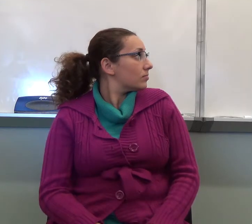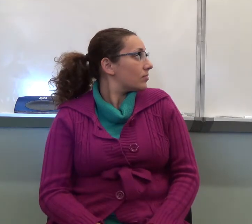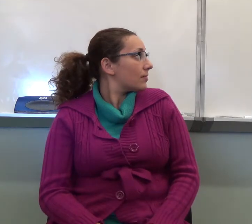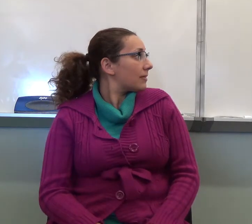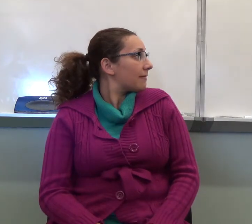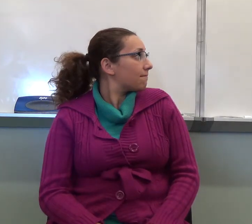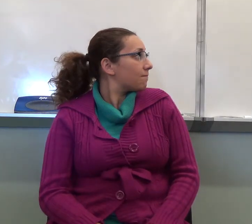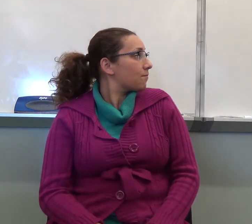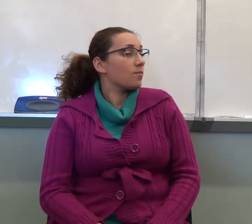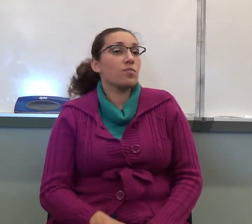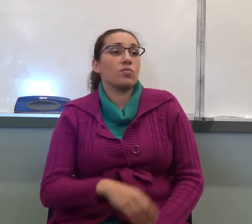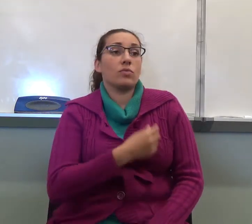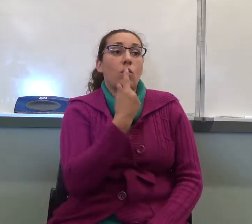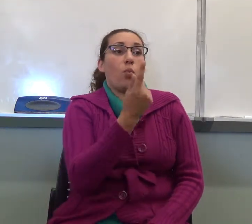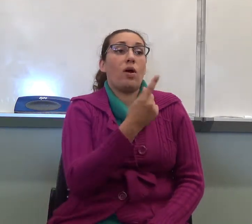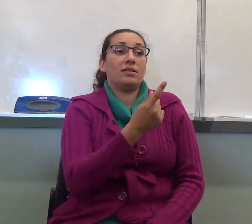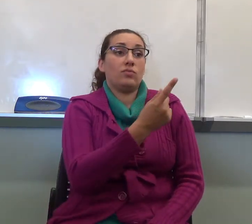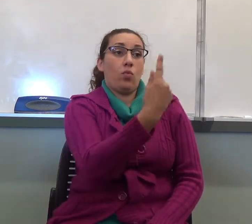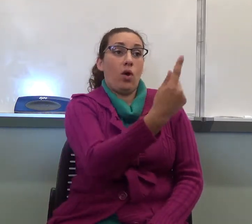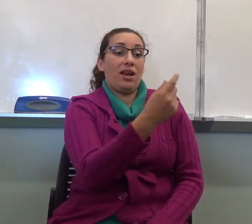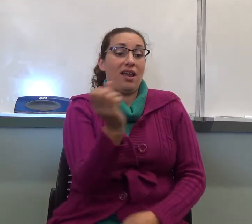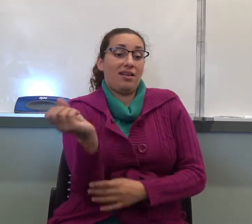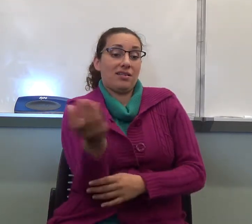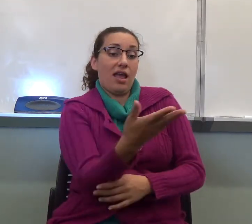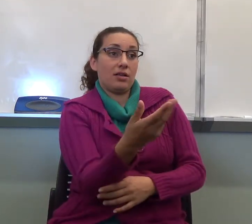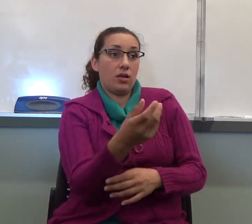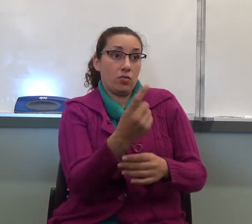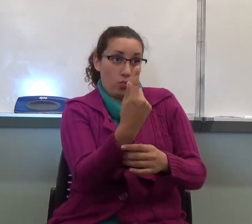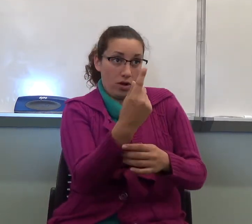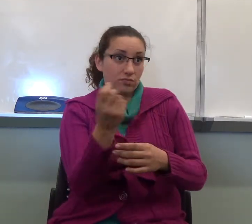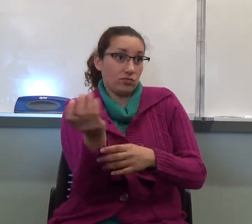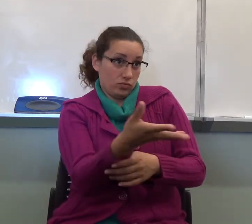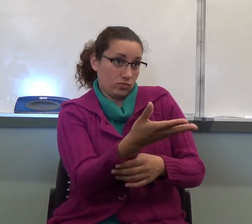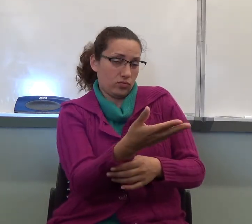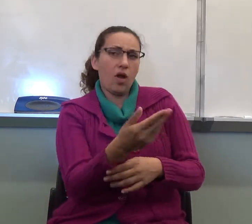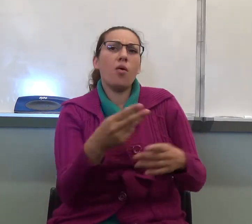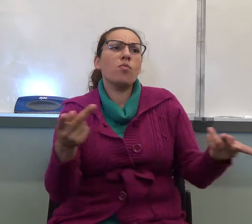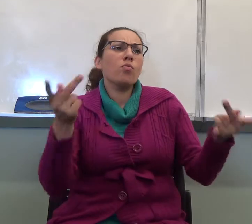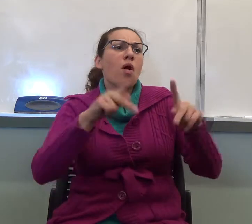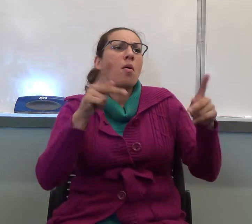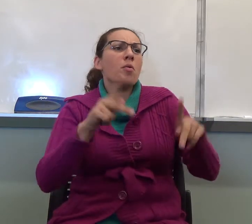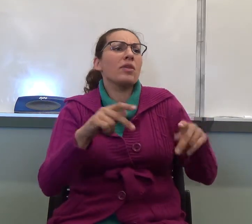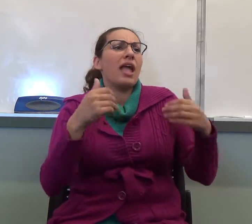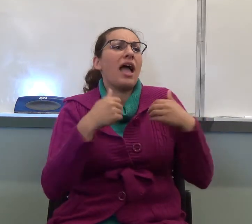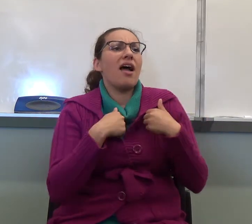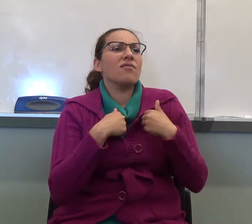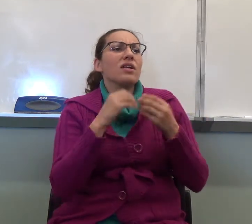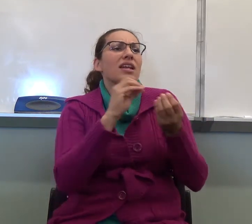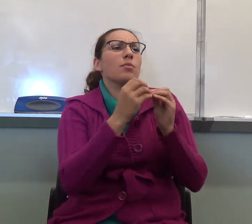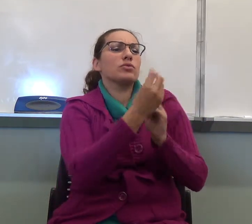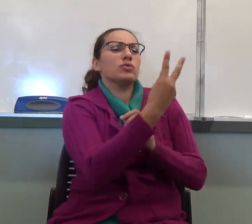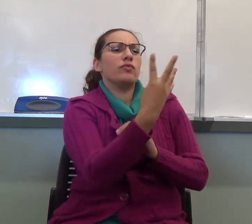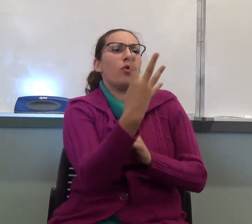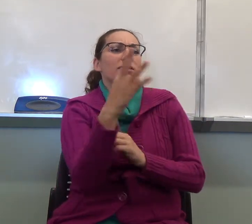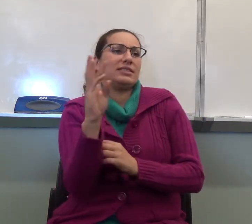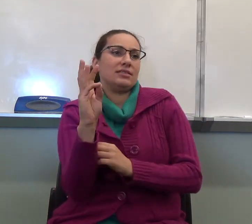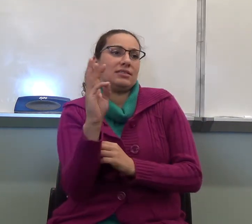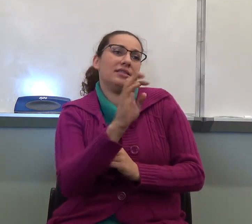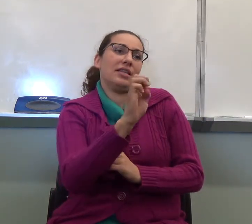If a single die is rolled, what is the probability that it will come up with an even number? Okay, now we have to go back to the basic definition.